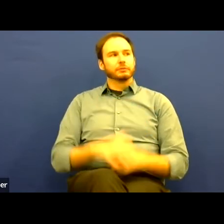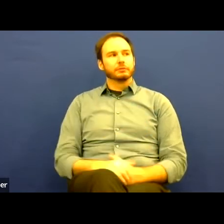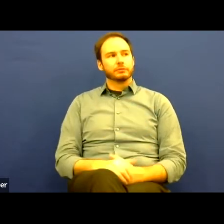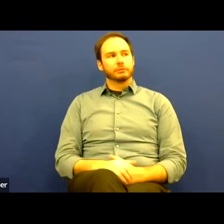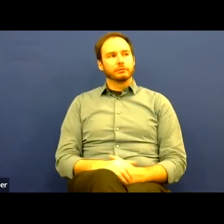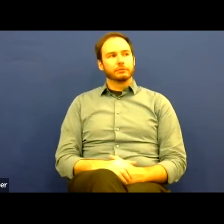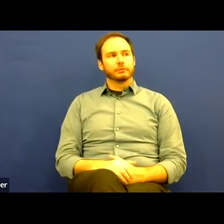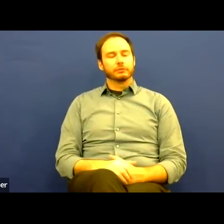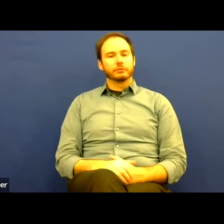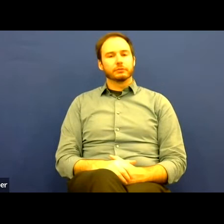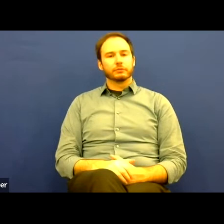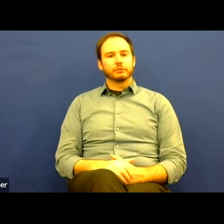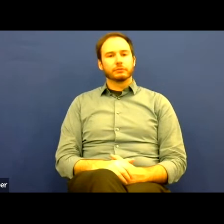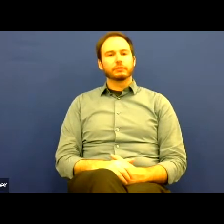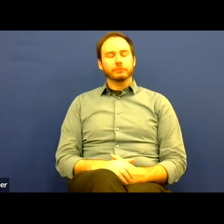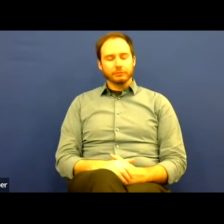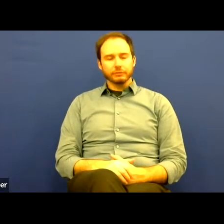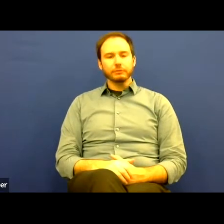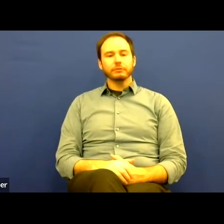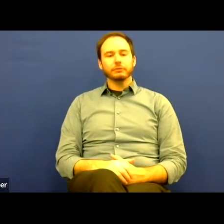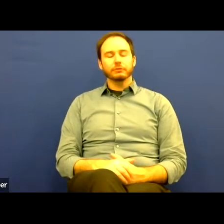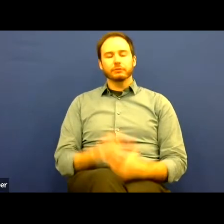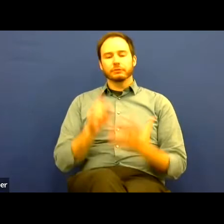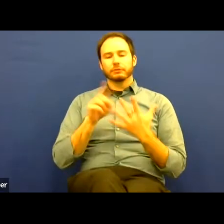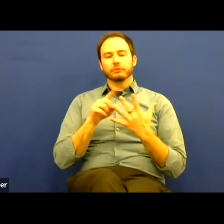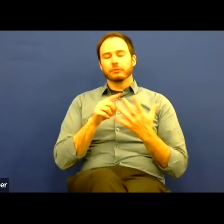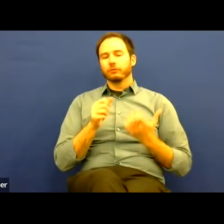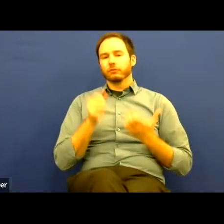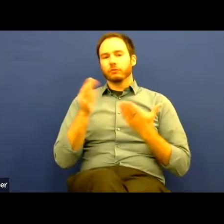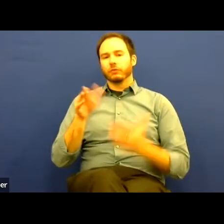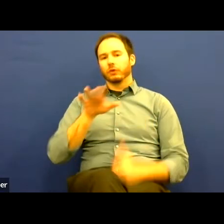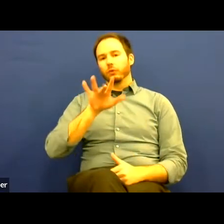Aye. Fellow board members, I have resolution